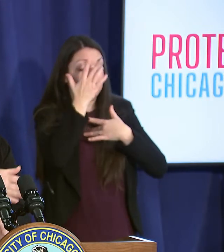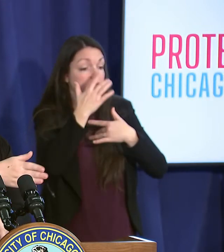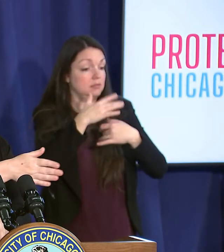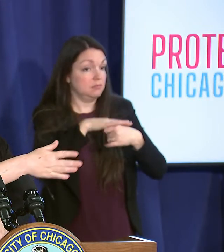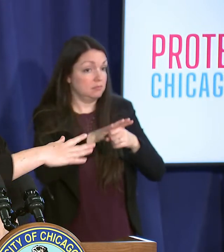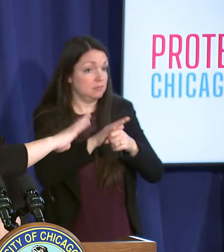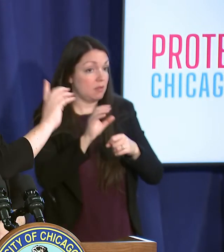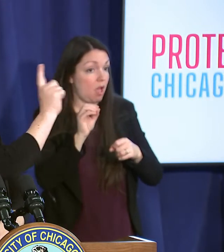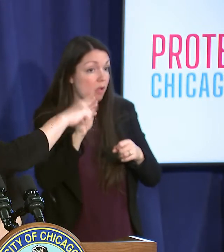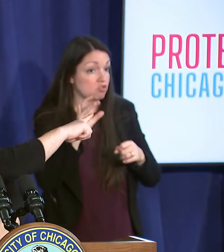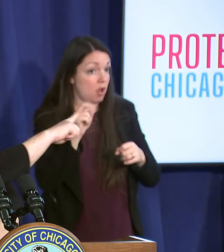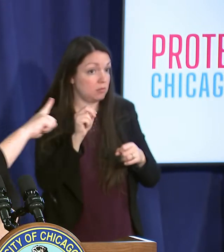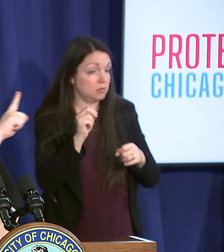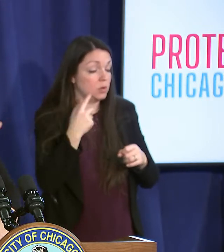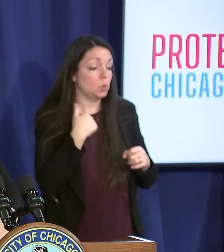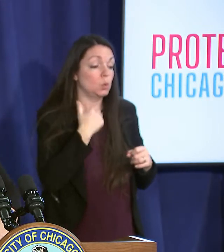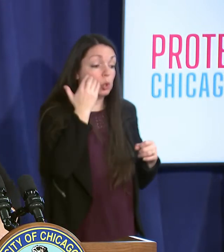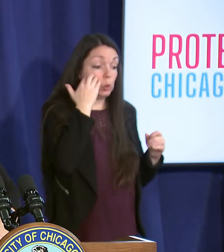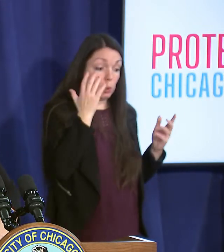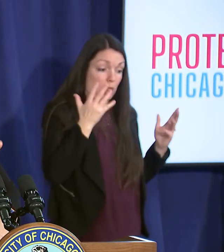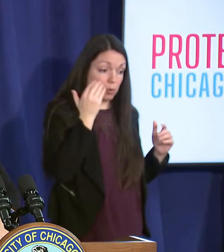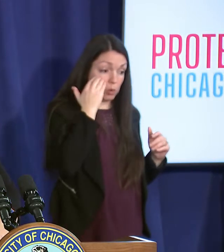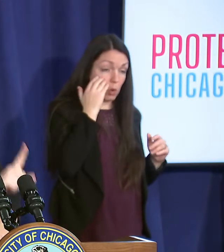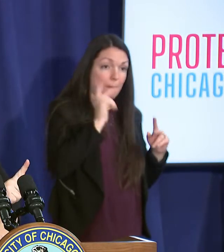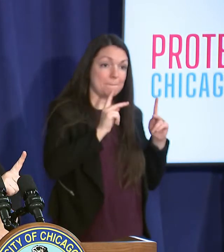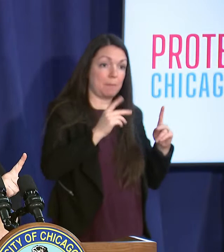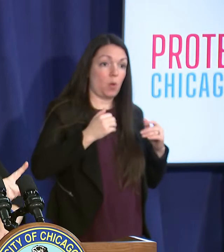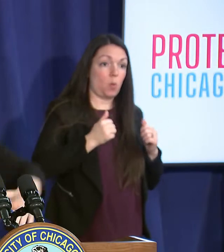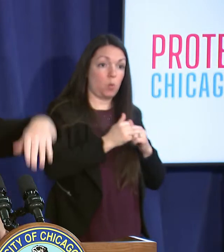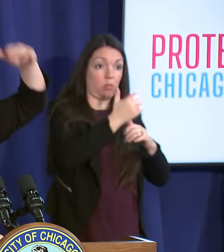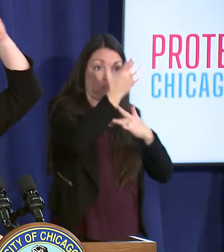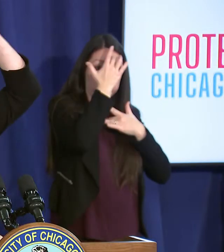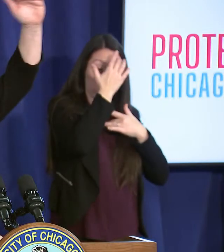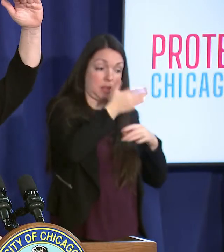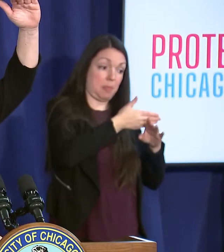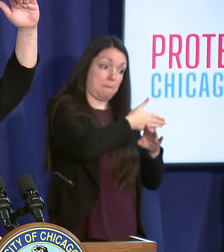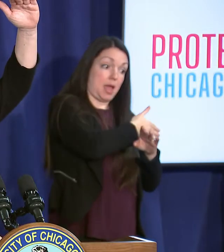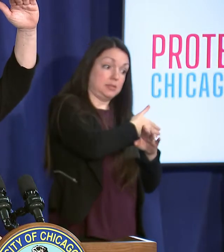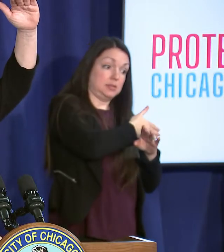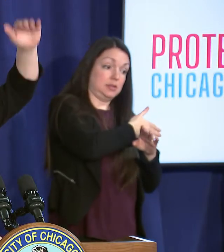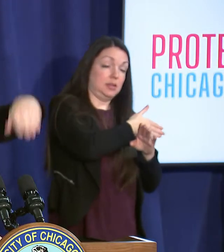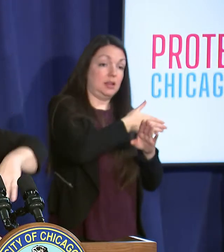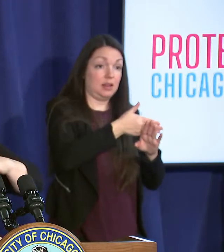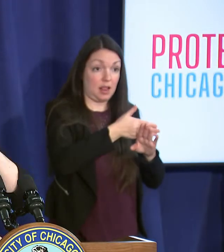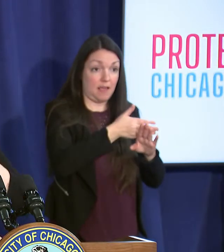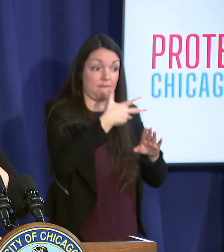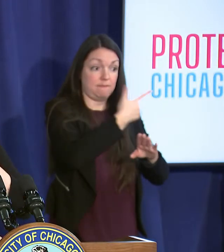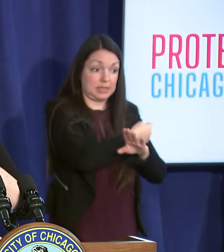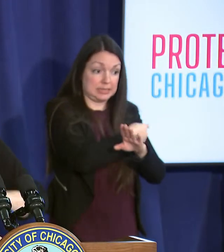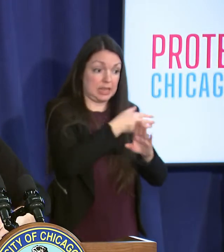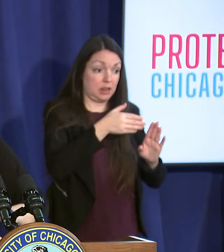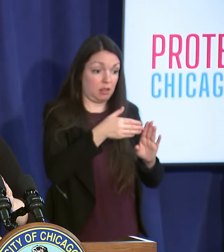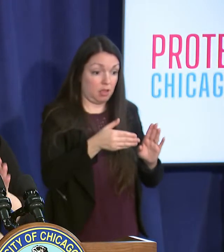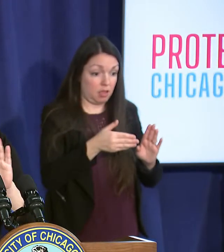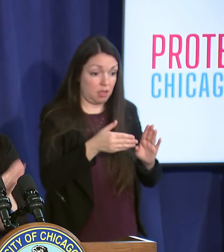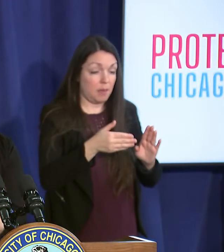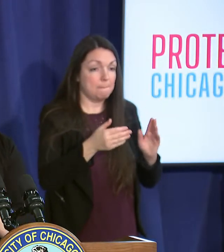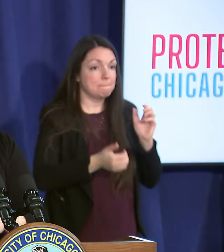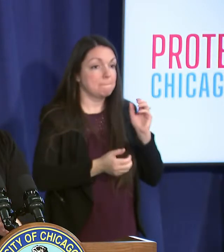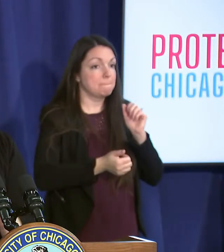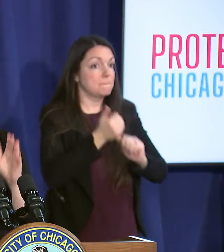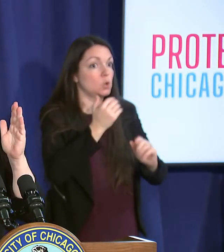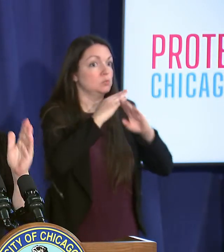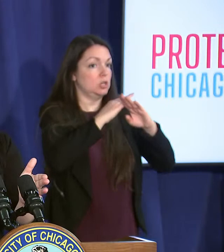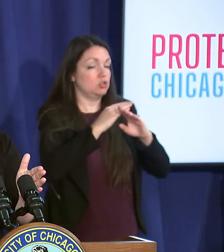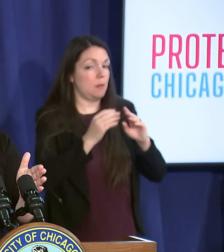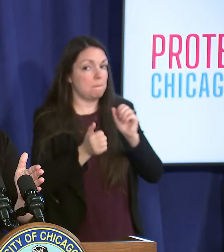into Omicron that people who had COVID in the past and then got vaccinated had the best protection out there. I am most interested in if it goes the